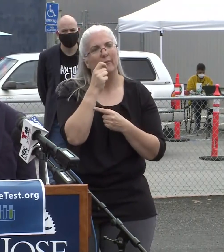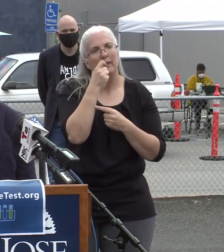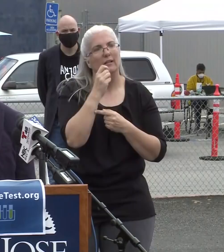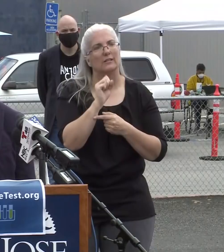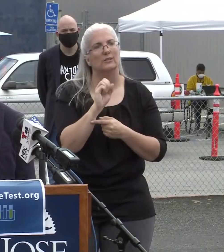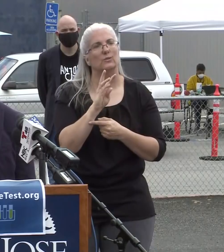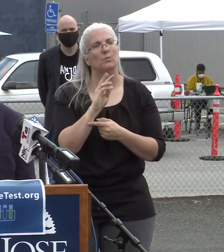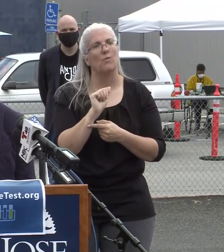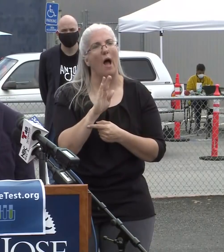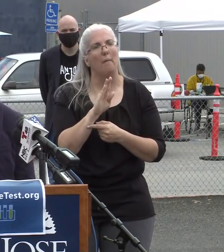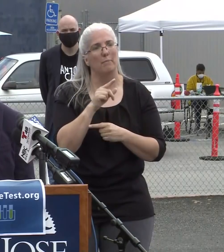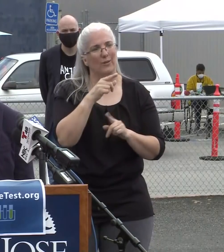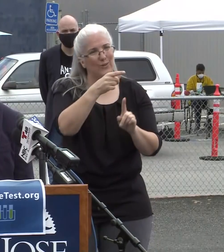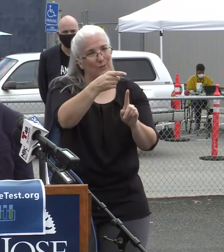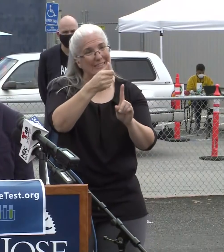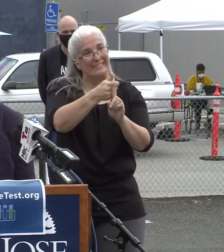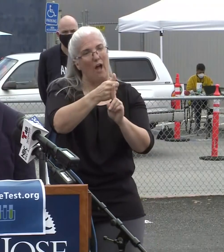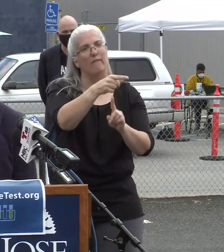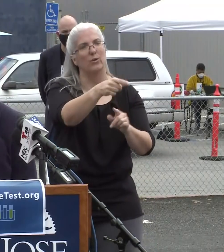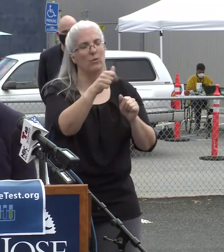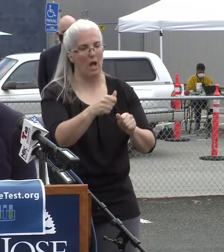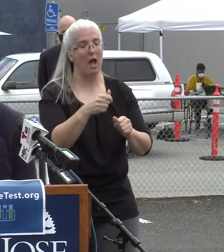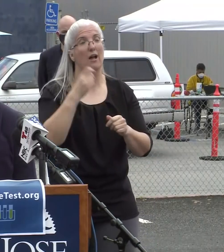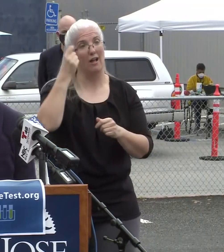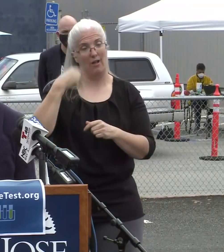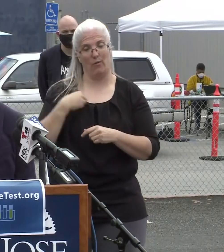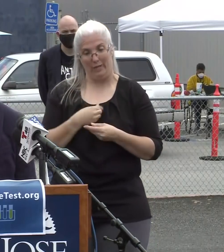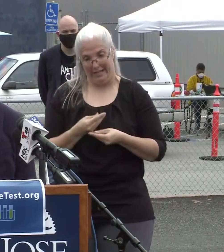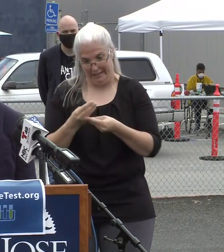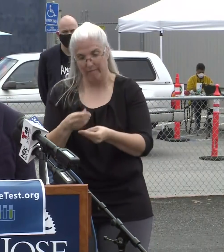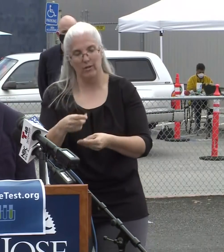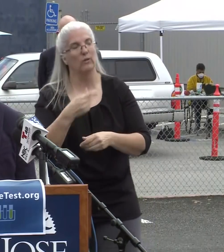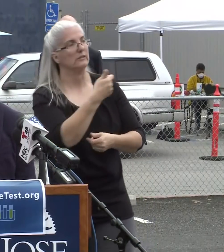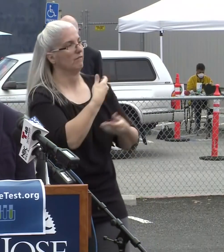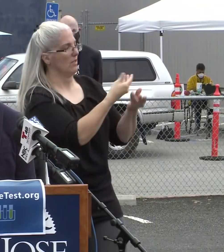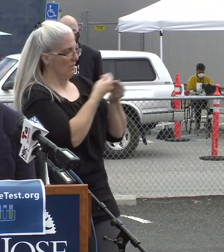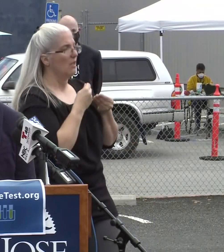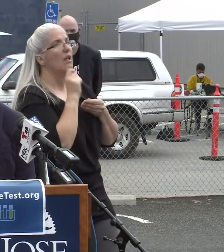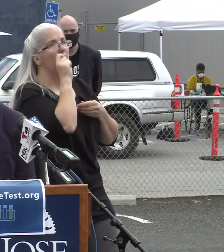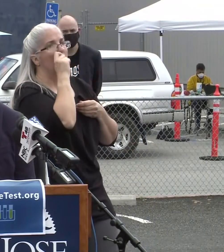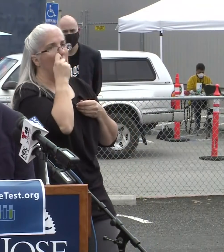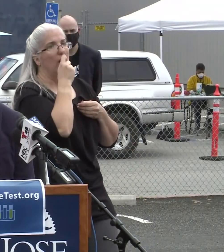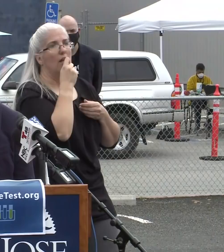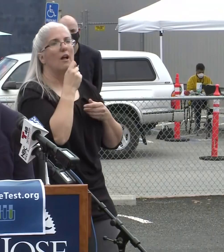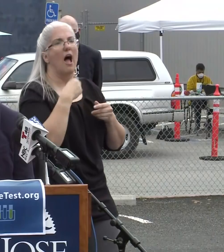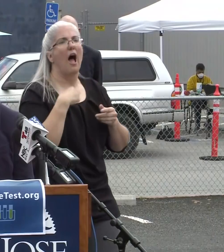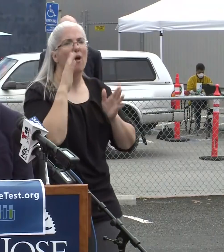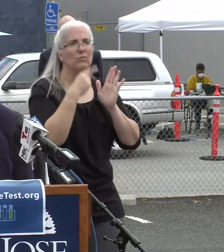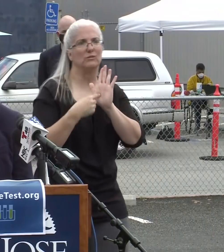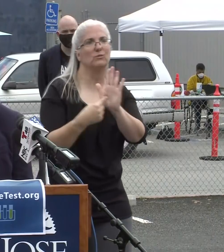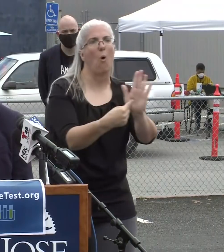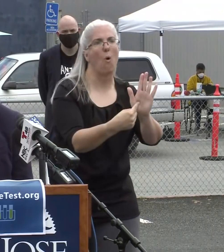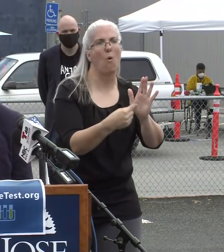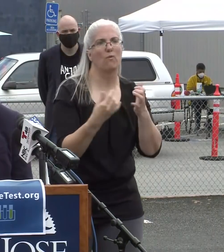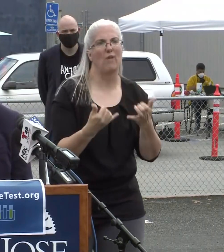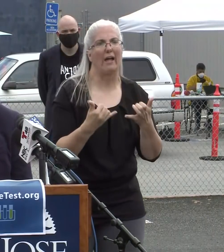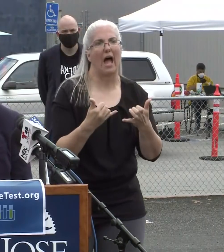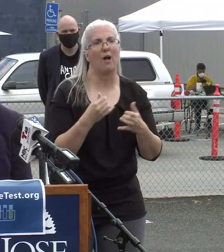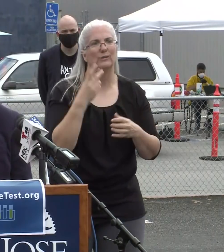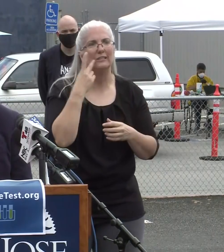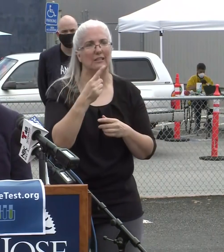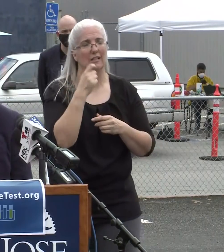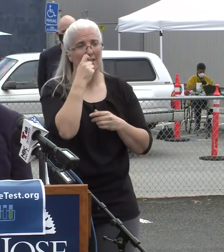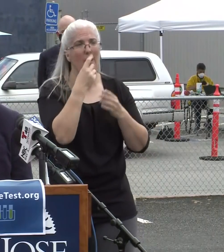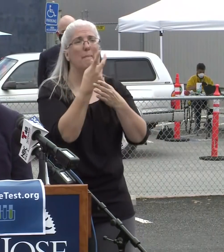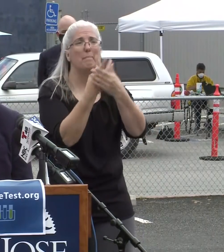given the swab for you to swab your own nose. And I'm going to do it. You're going to do it on each side, and you're going to leave it for 10